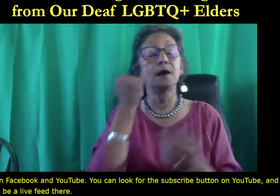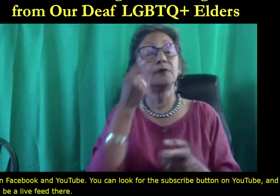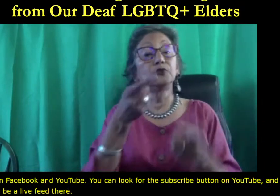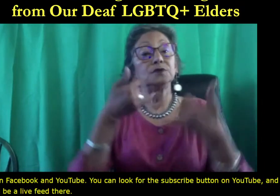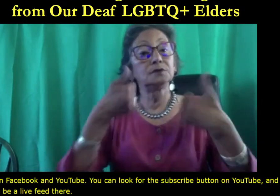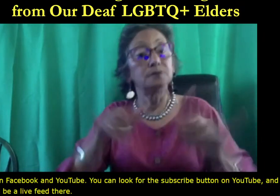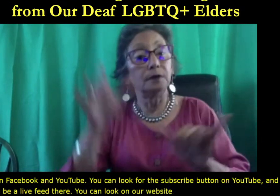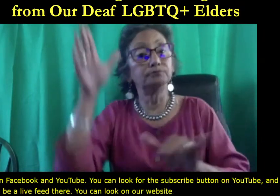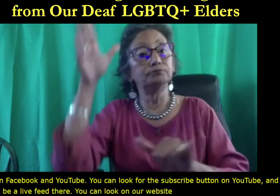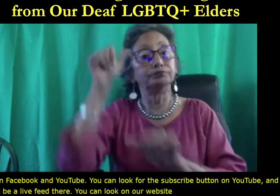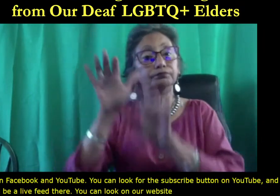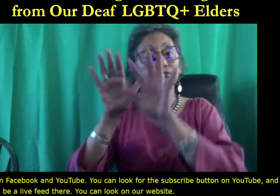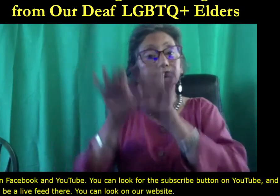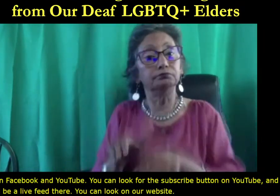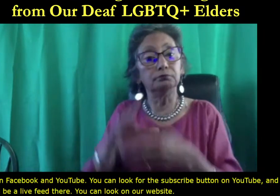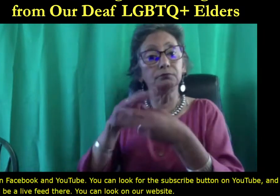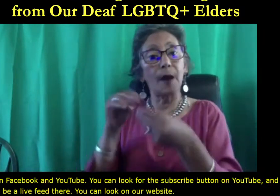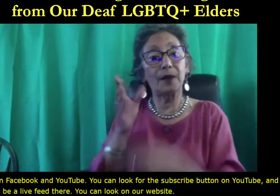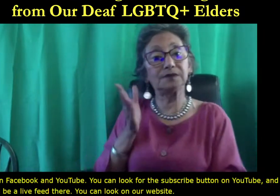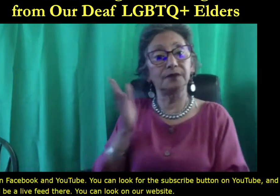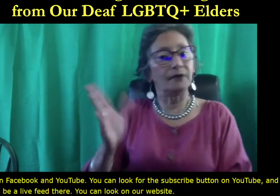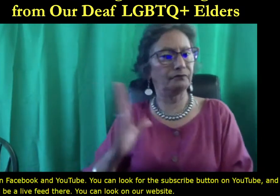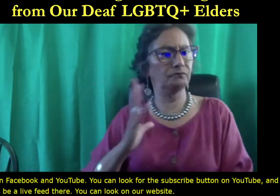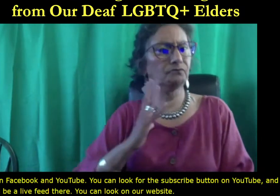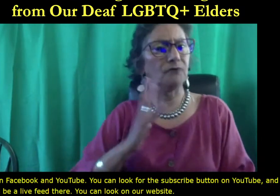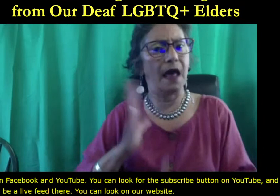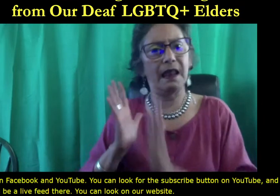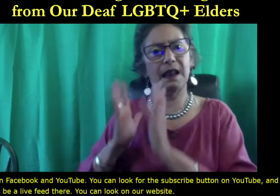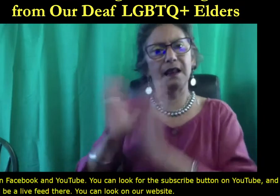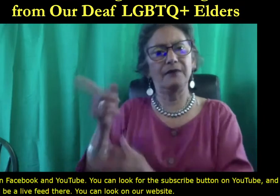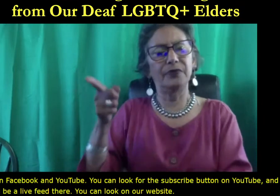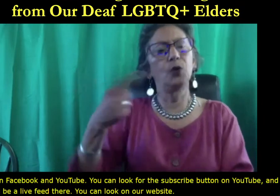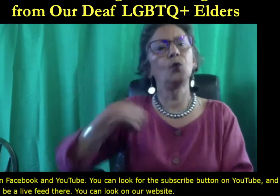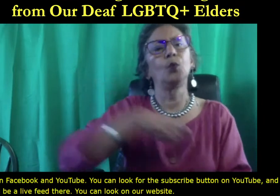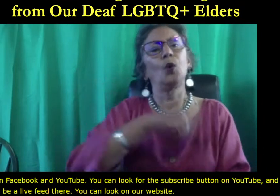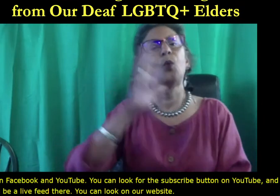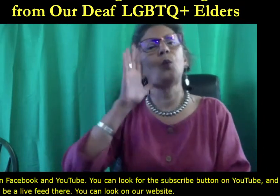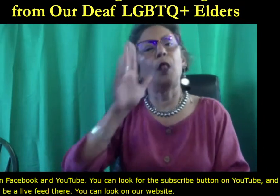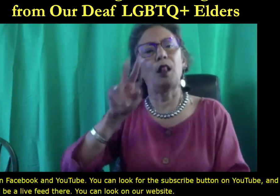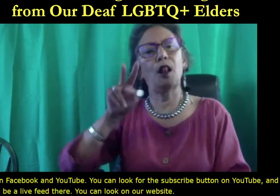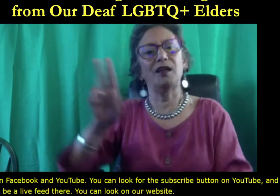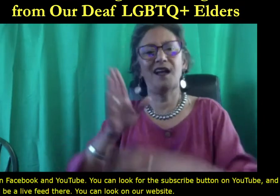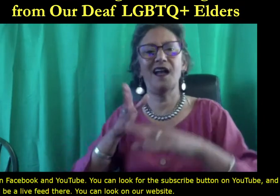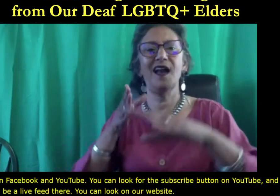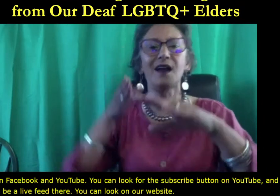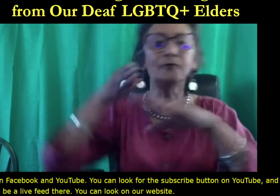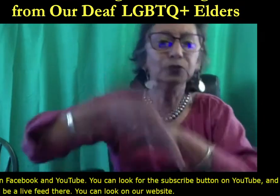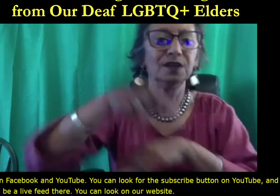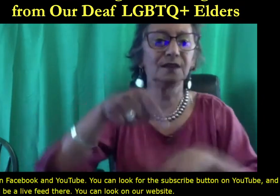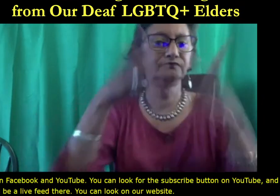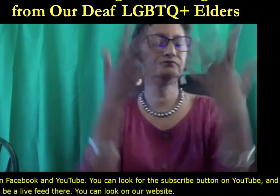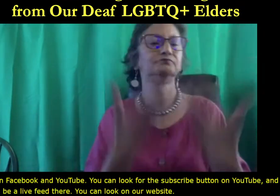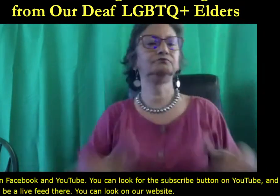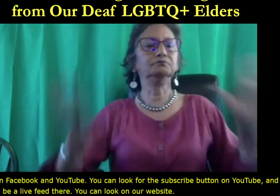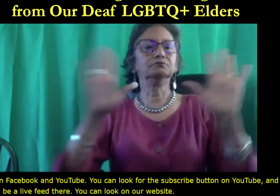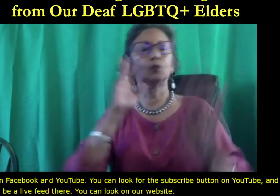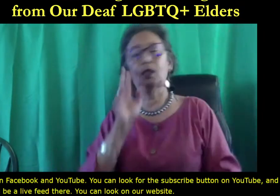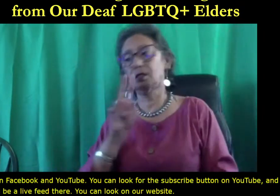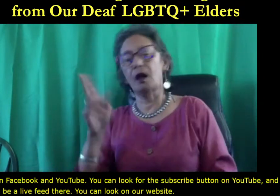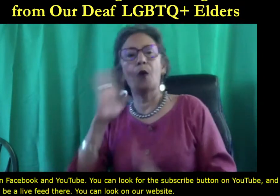the facebook feed you will not have an opportunity to do um the qa live q a live but you can